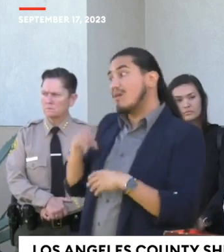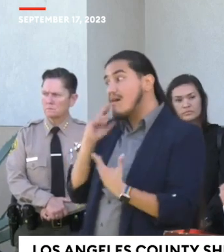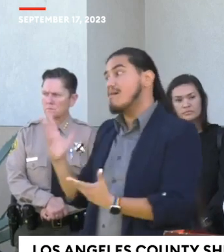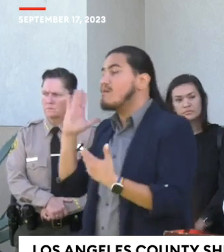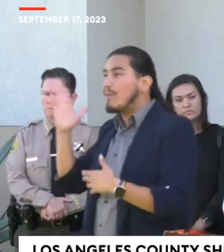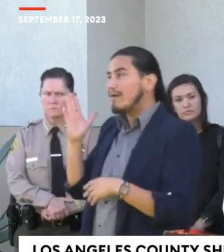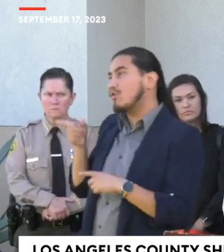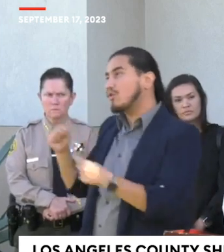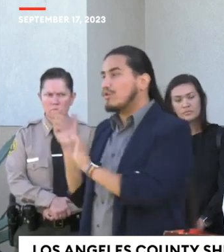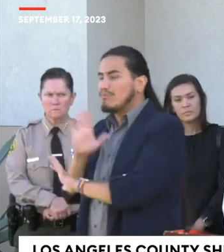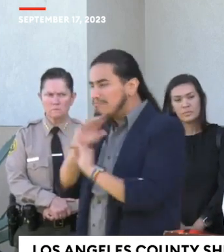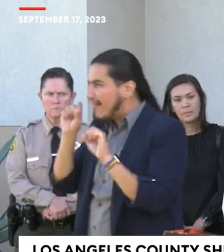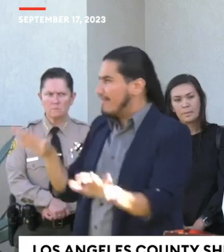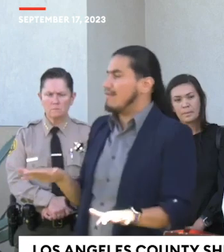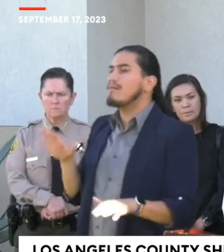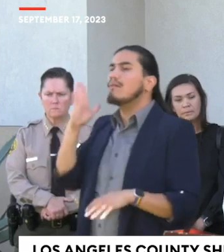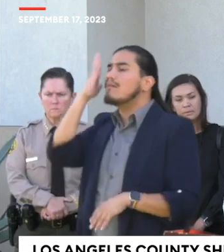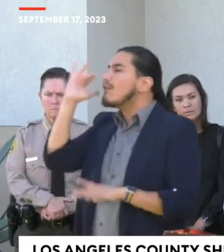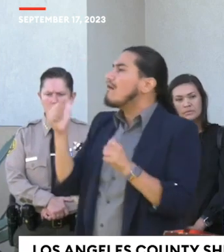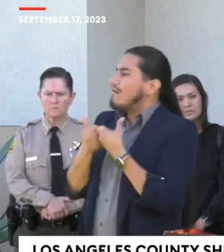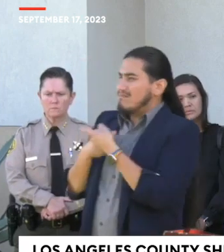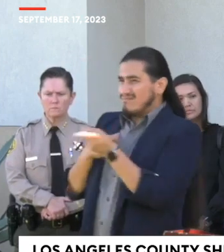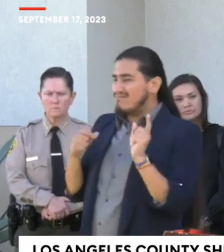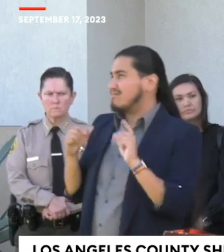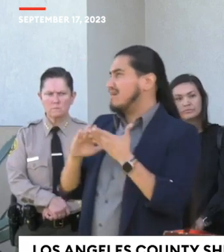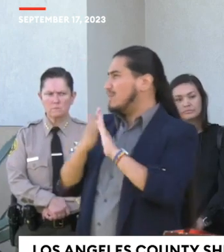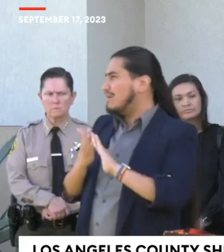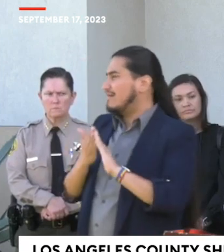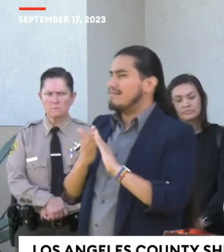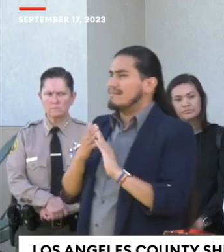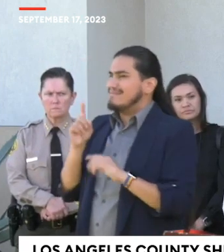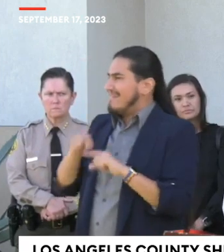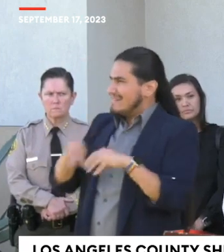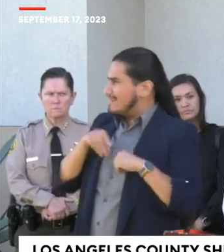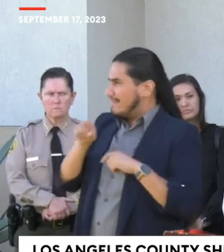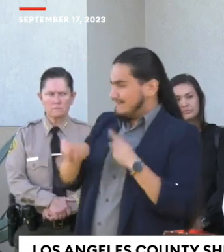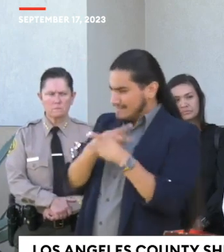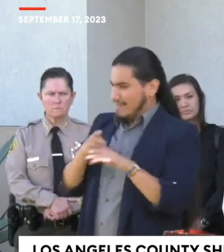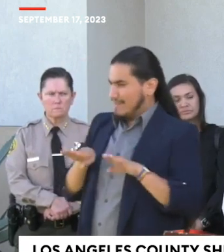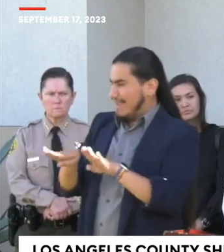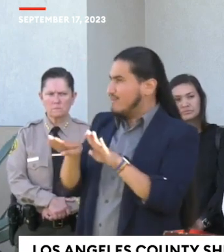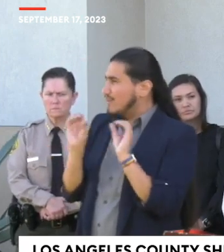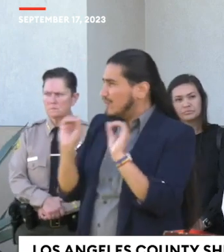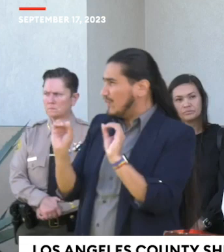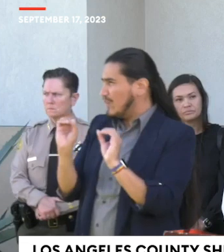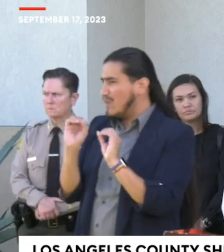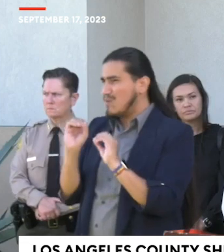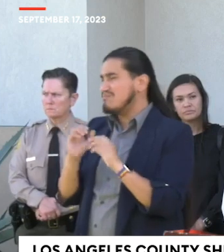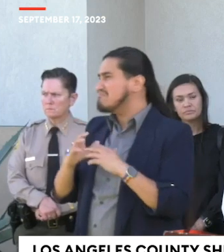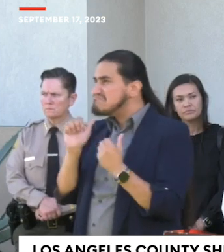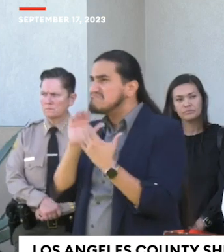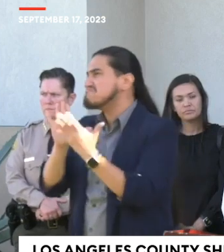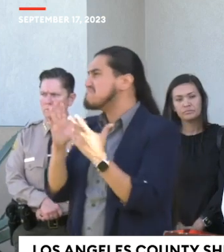And that's why I'm challenging our community to say this is absolutely unacceptable. Without warning, he was